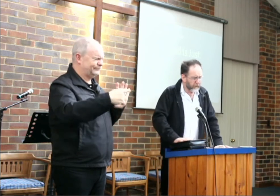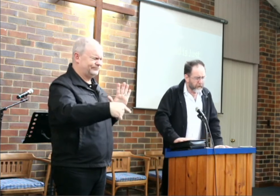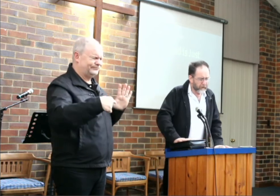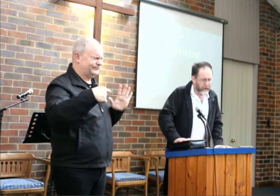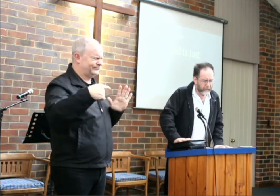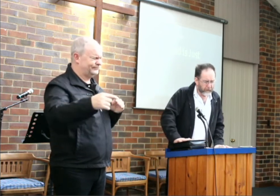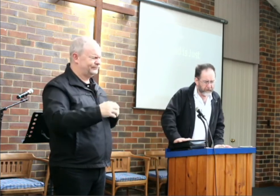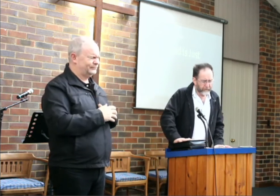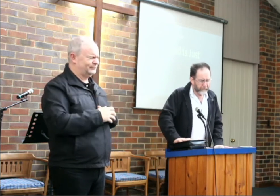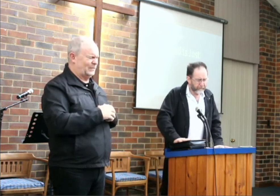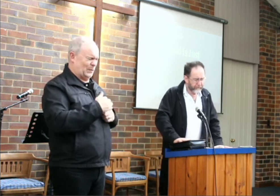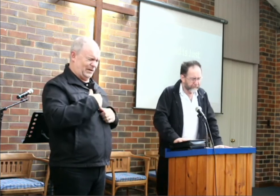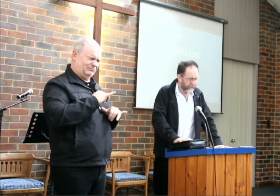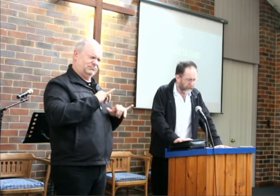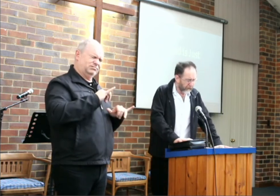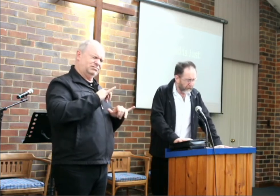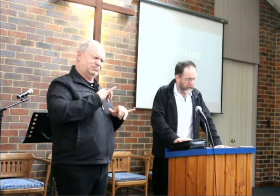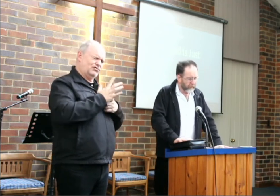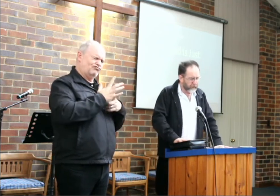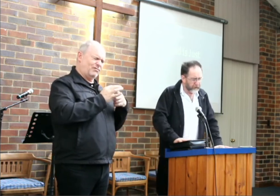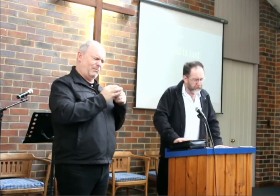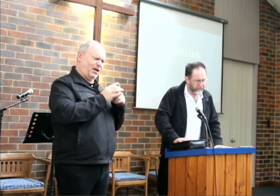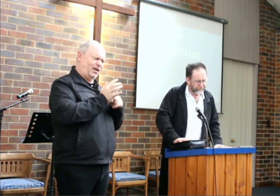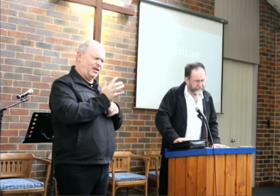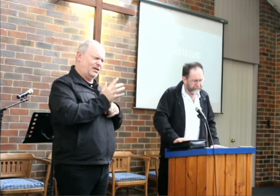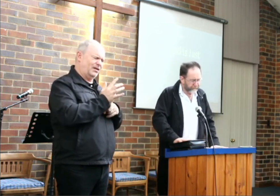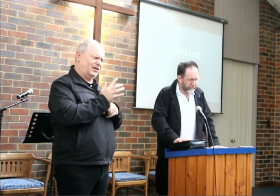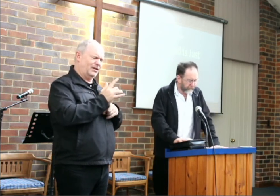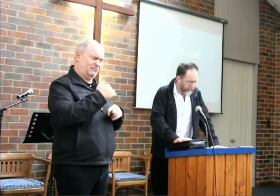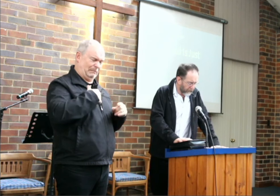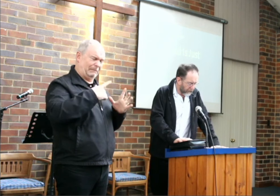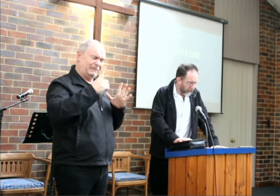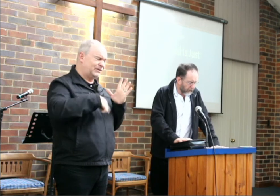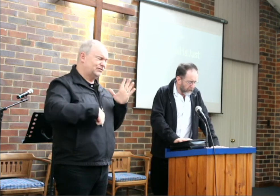We know that we're rebels. Our punishment